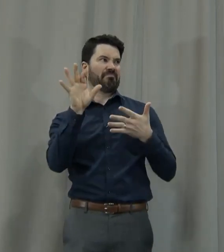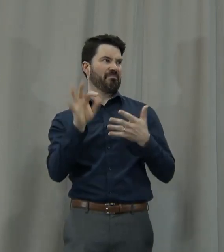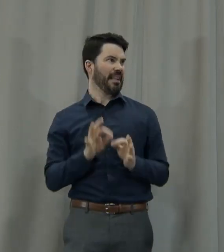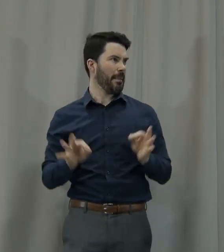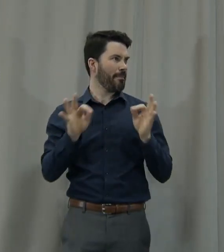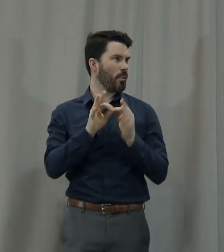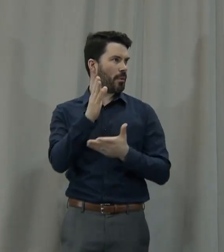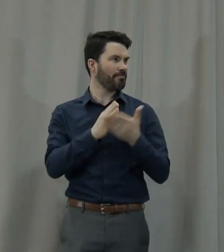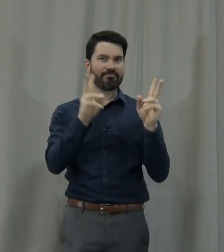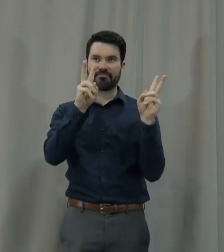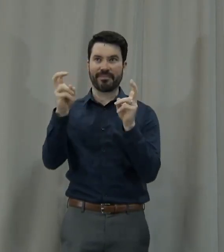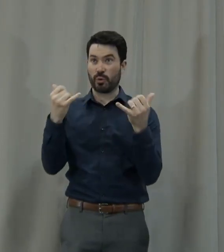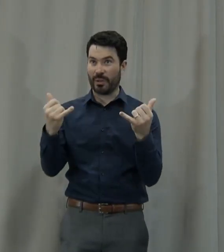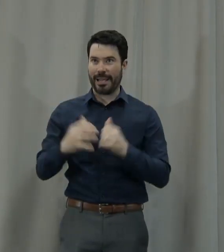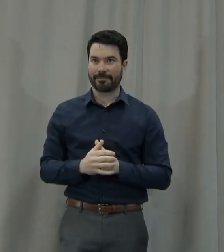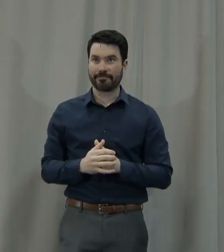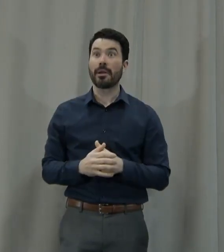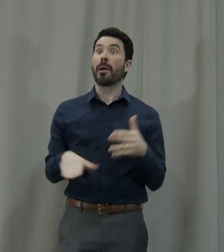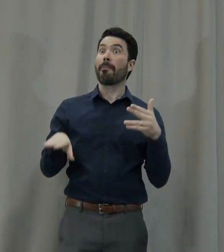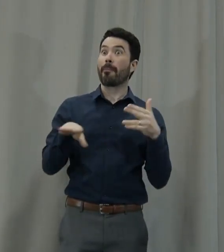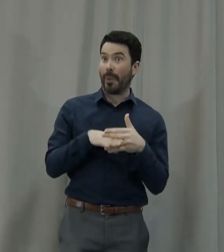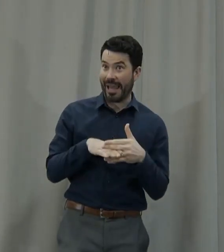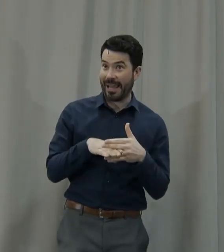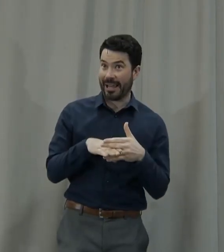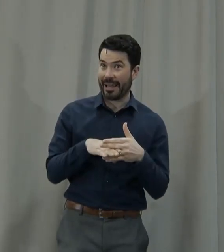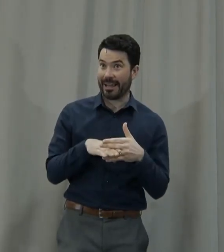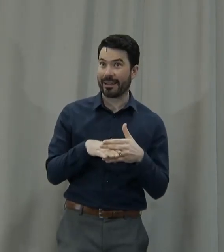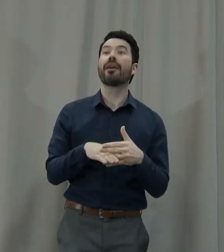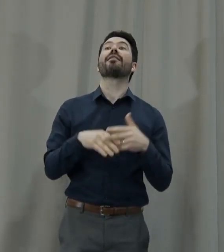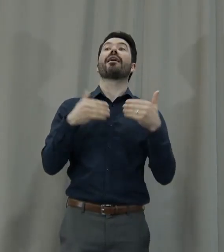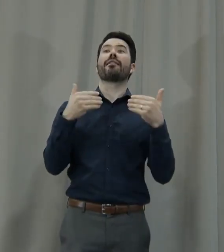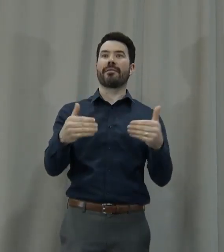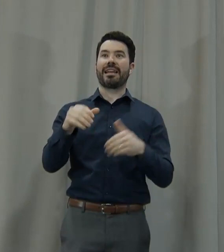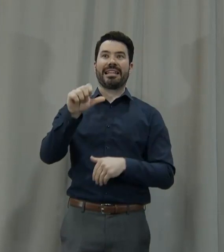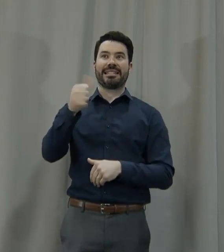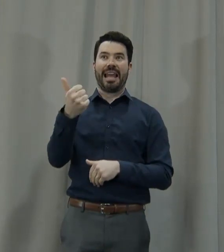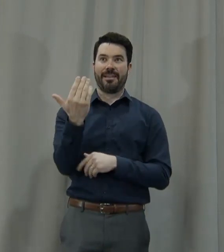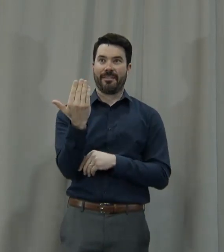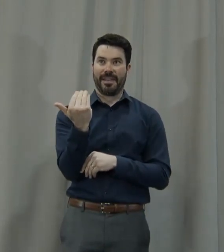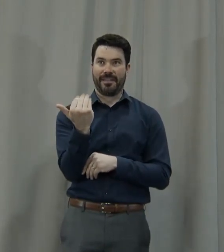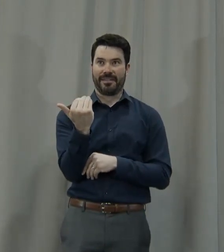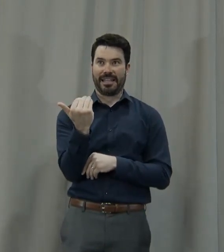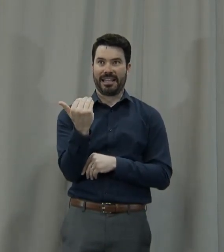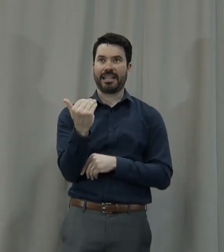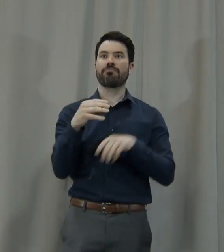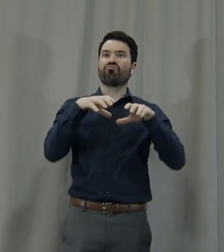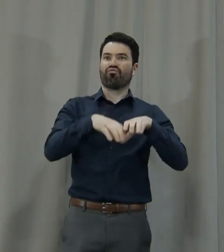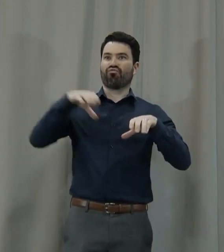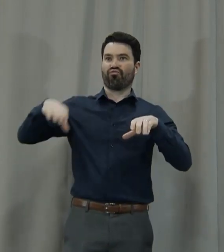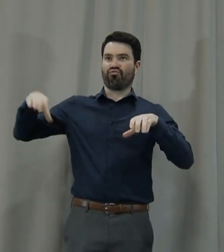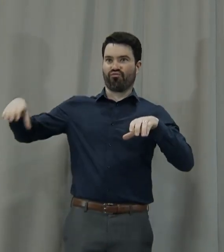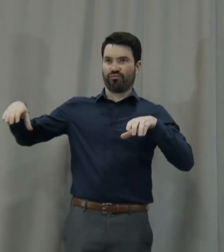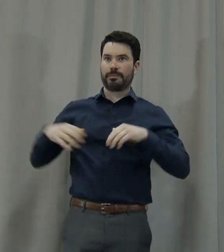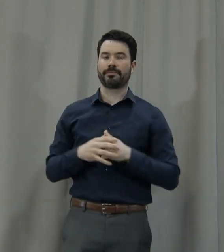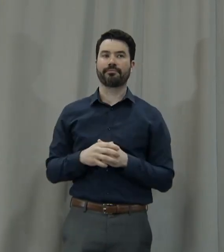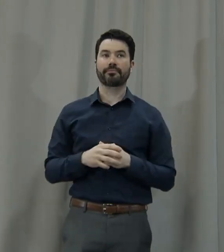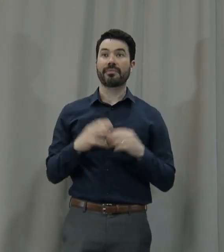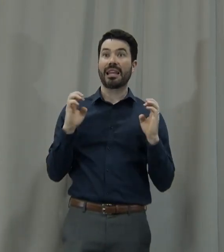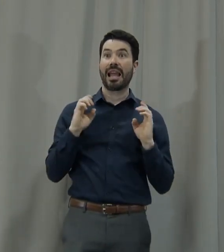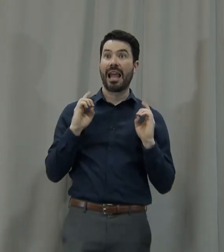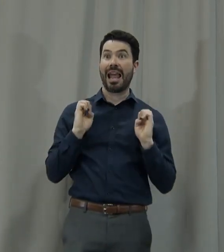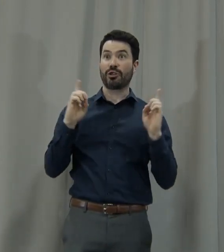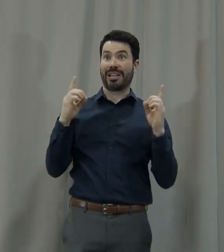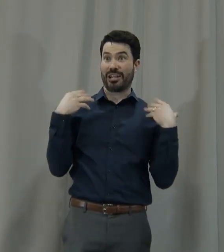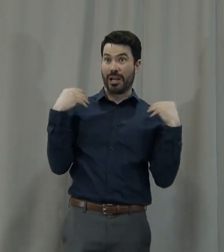short break, and then we will resume at 10:15 with our morning breakout sessions. Education and health is in breakout room